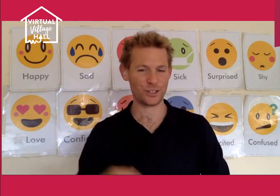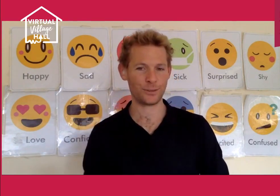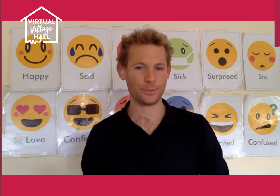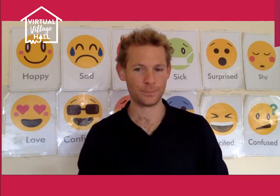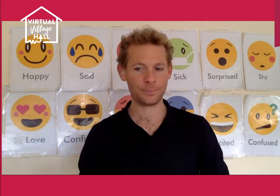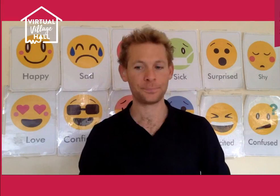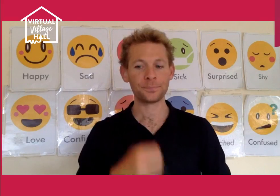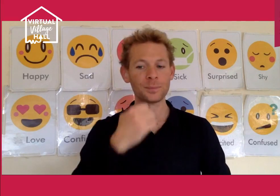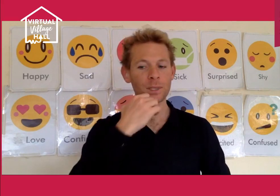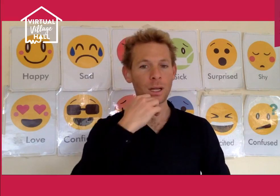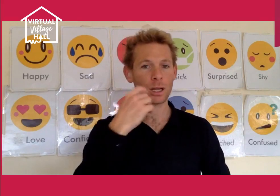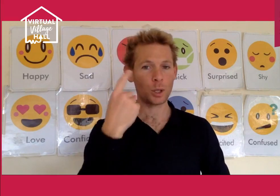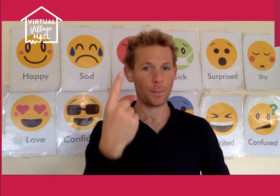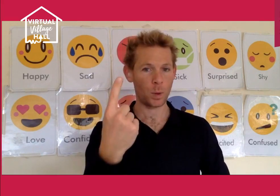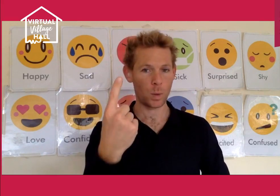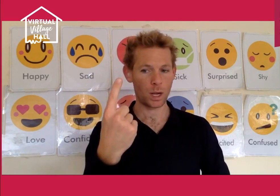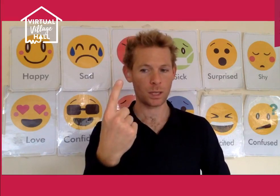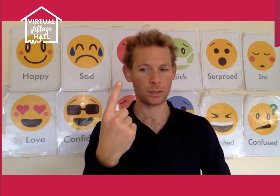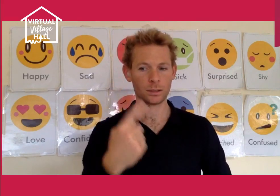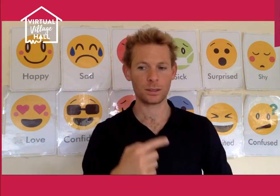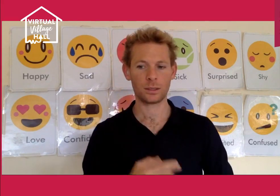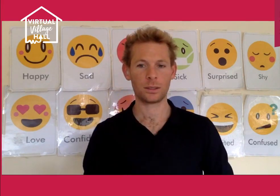So now I'm going to go through the answers. So number 1,